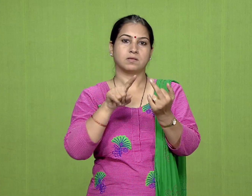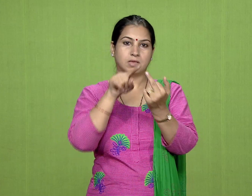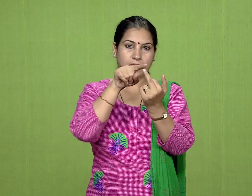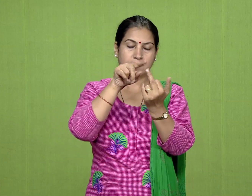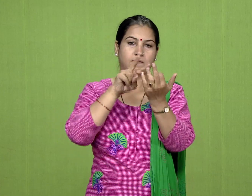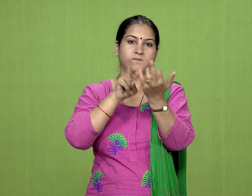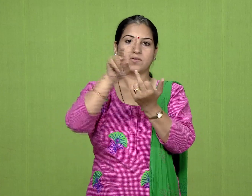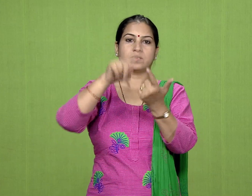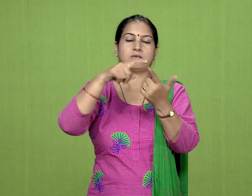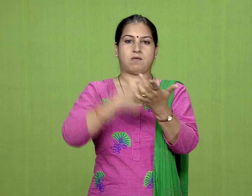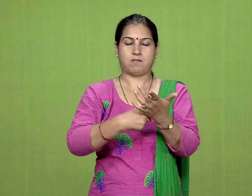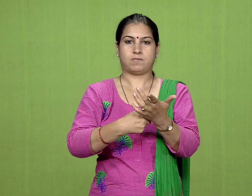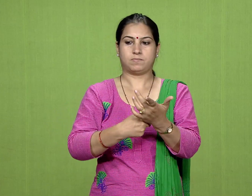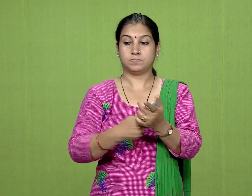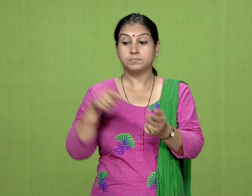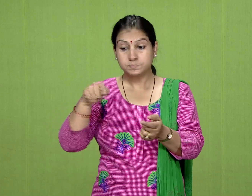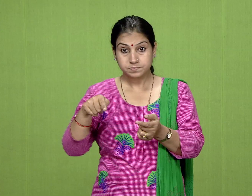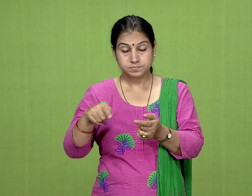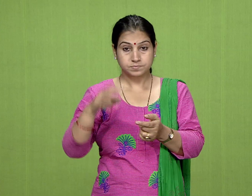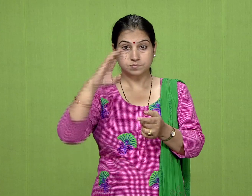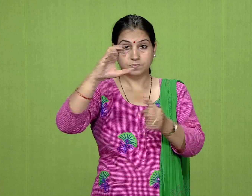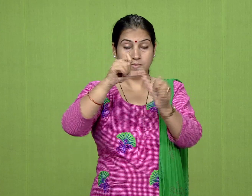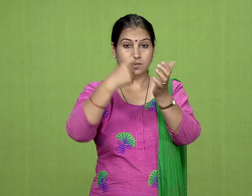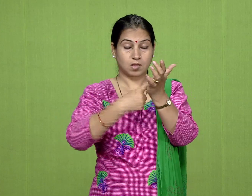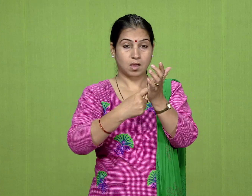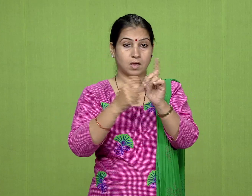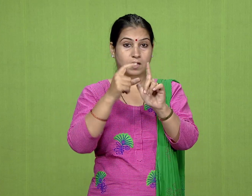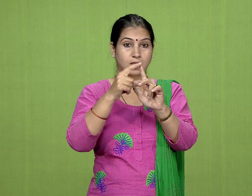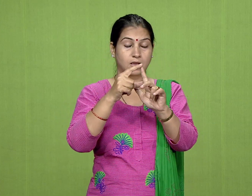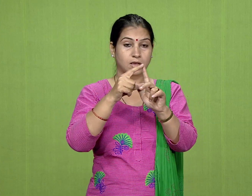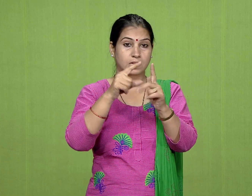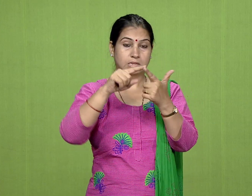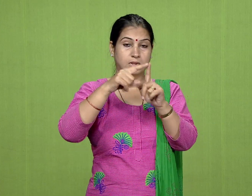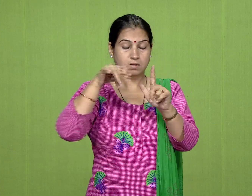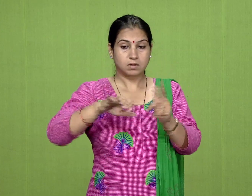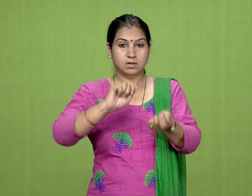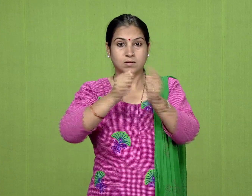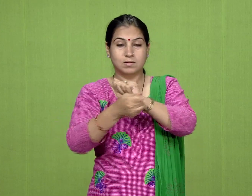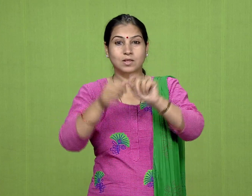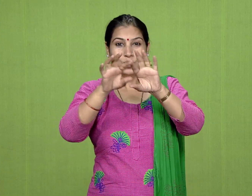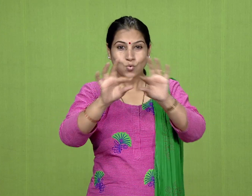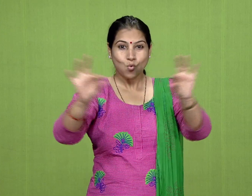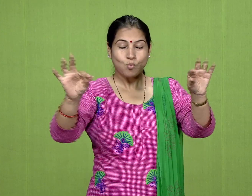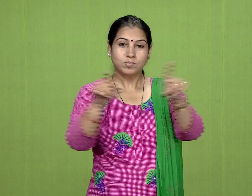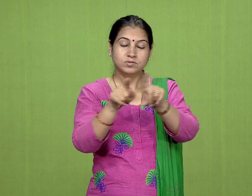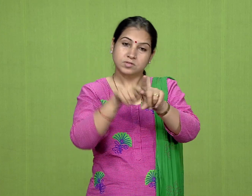The carded waves of fiber turns into a rope, and that is called